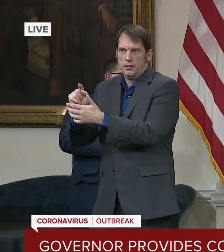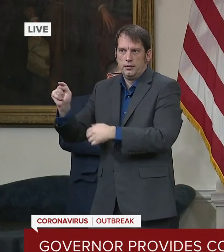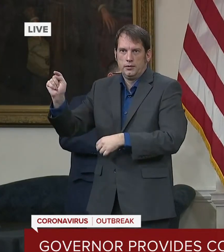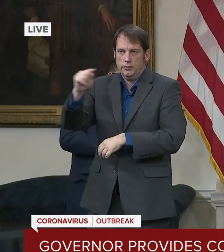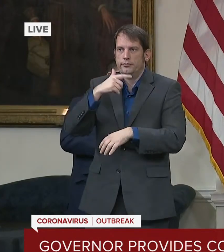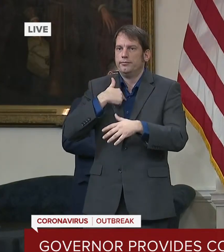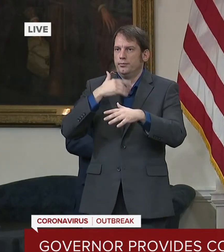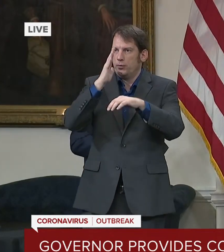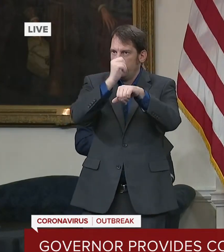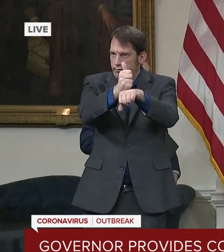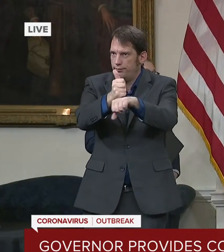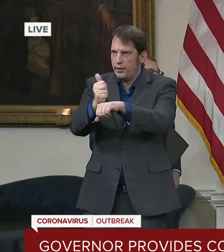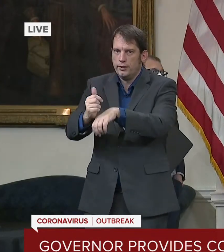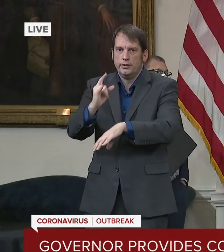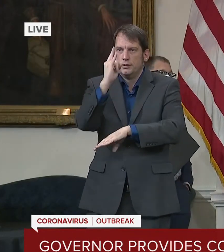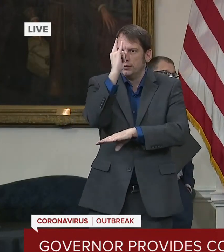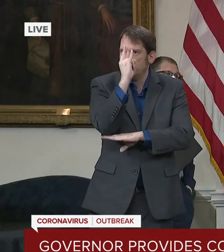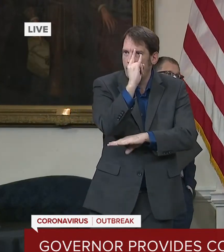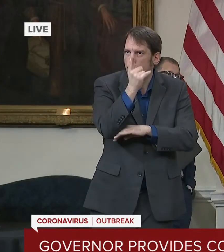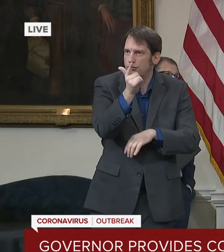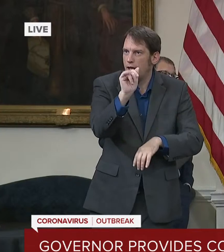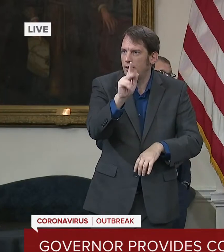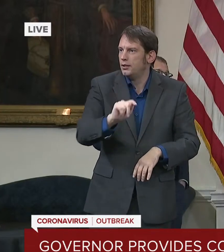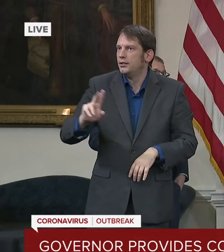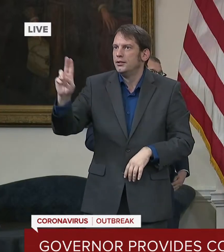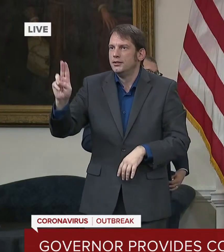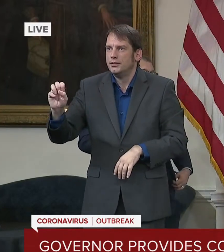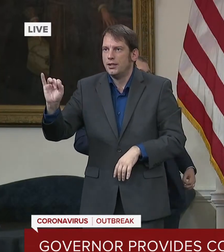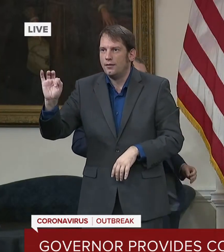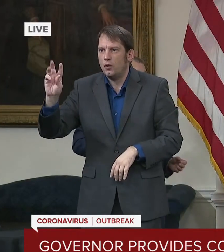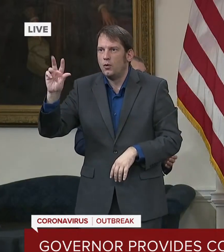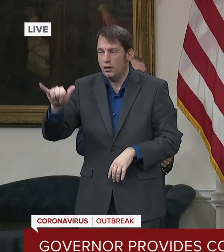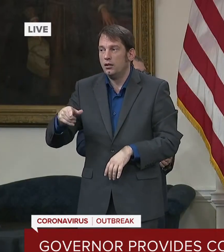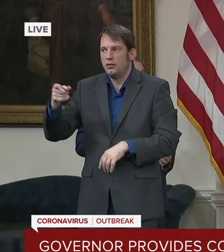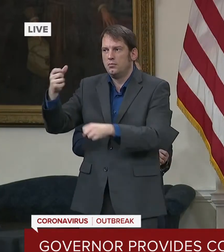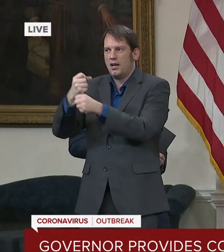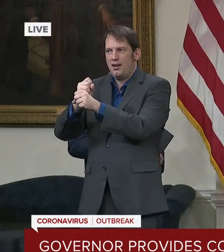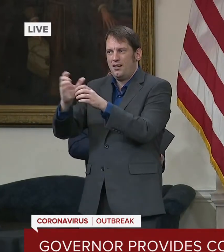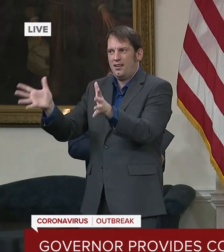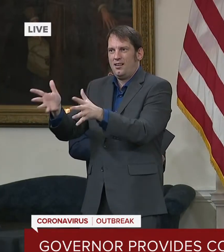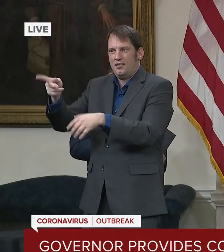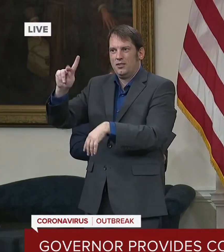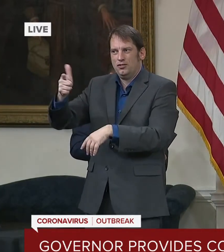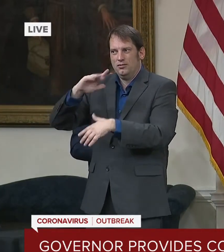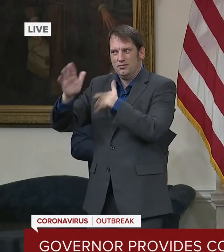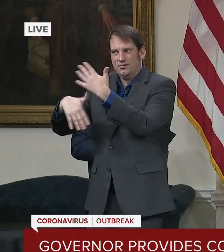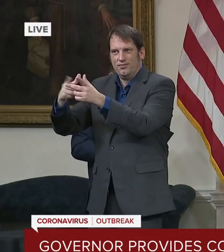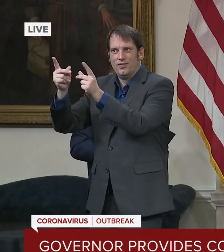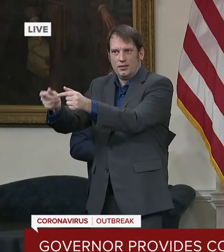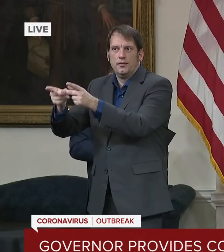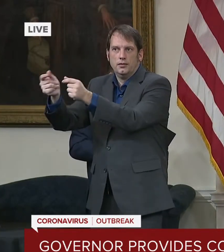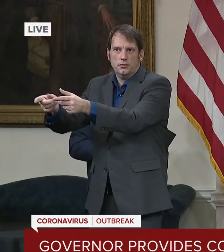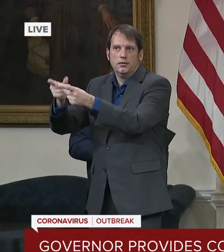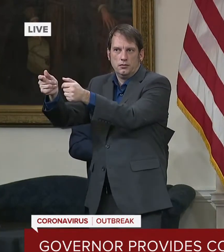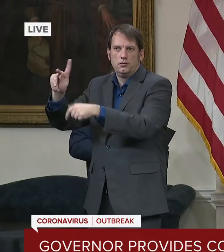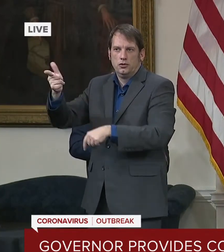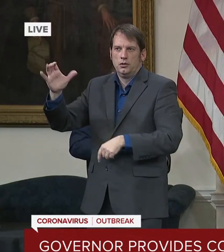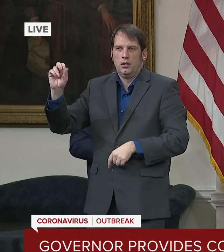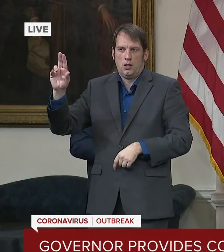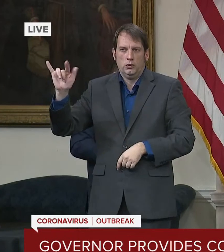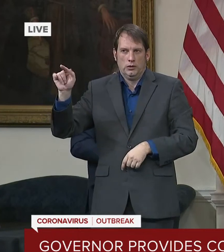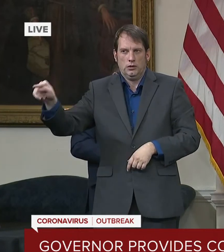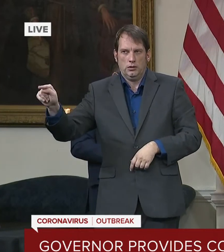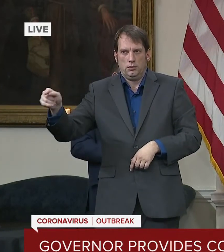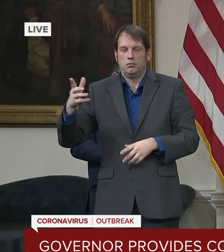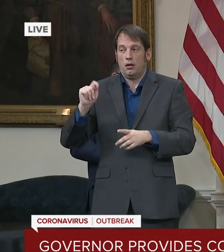and Safeways all over Prince George's County to help get more people in Prince George's County vaccinated. But they get to make the decision about who's